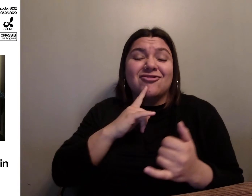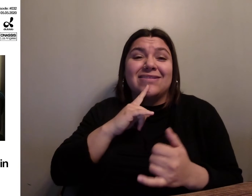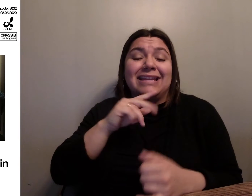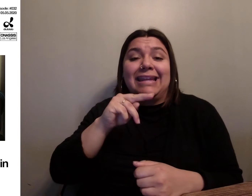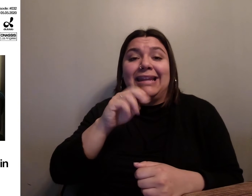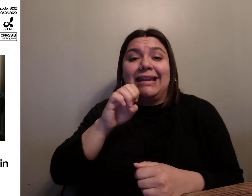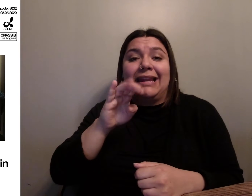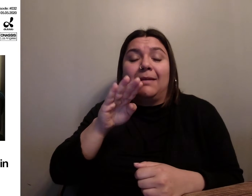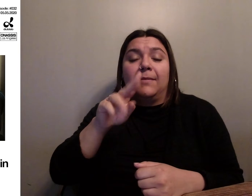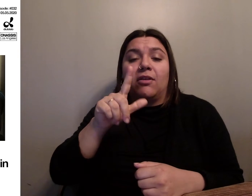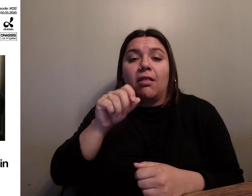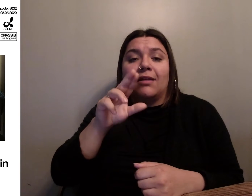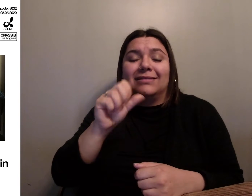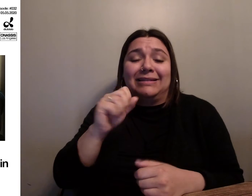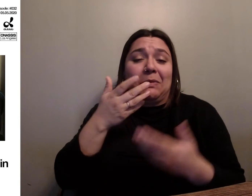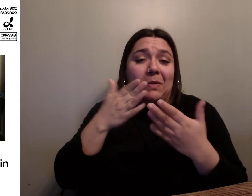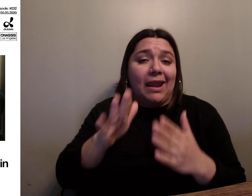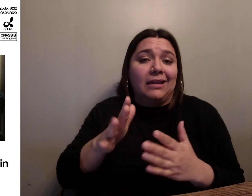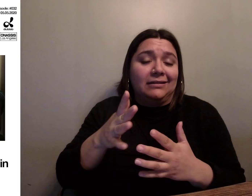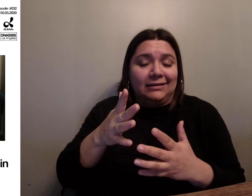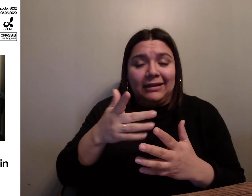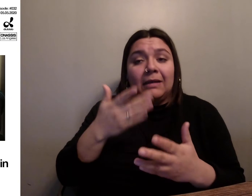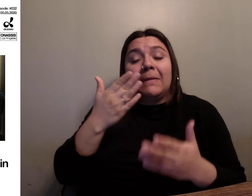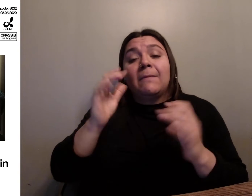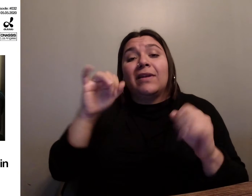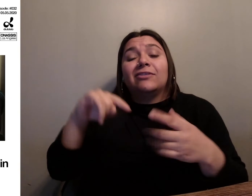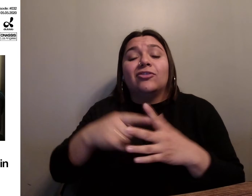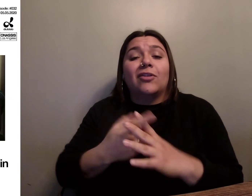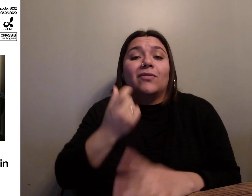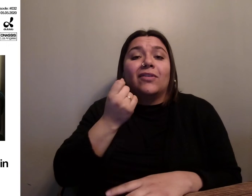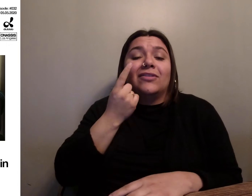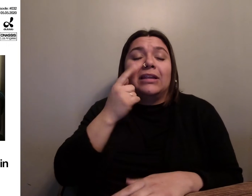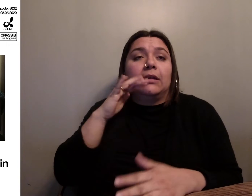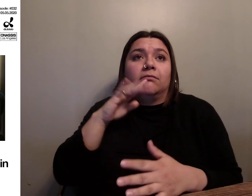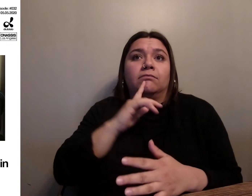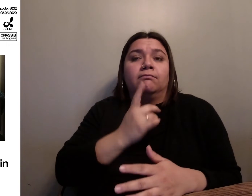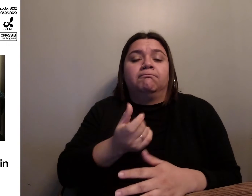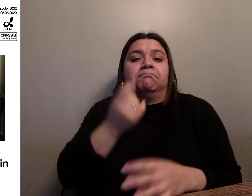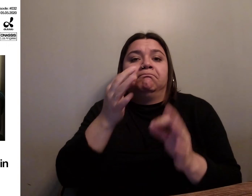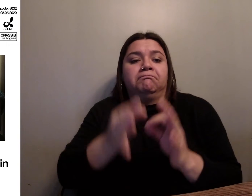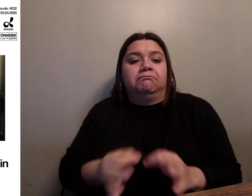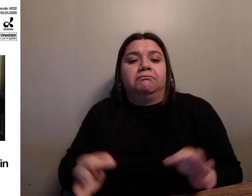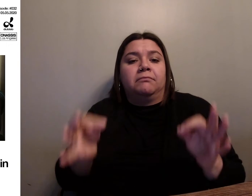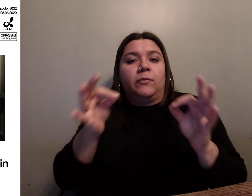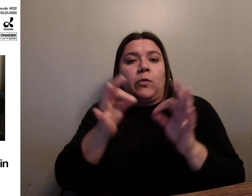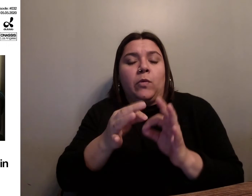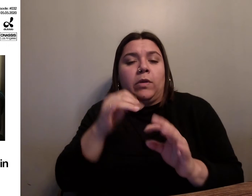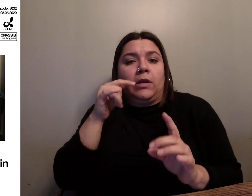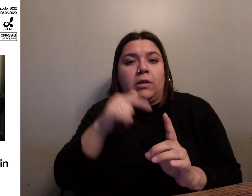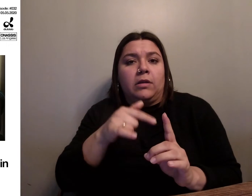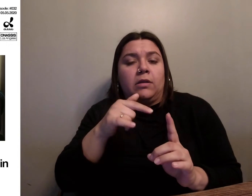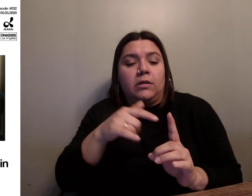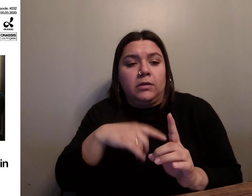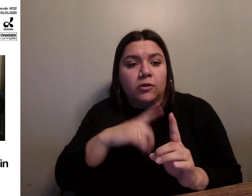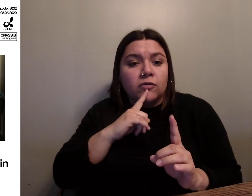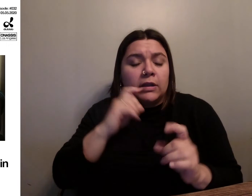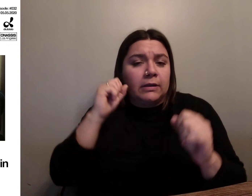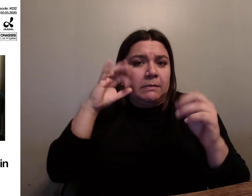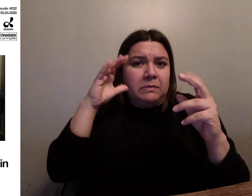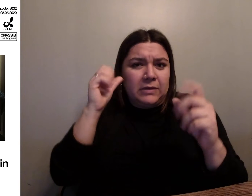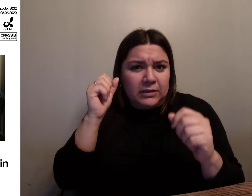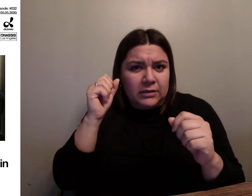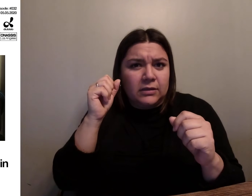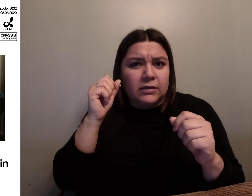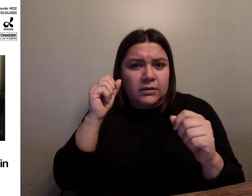how extraordinary the life of the natural world is, and how important it is for us